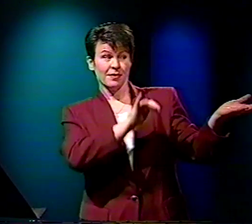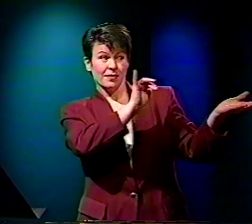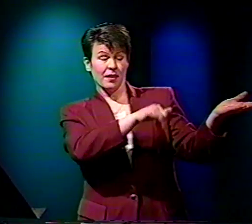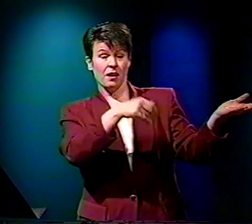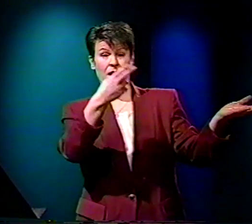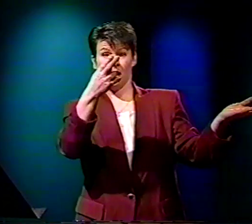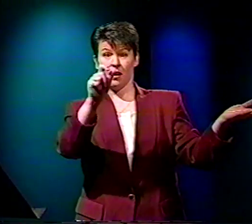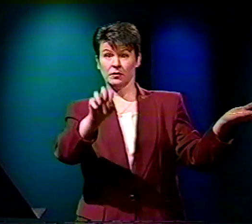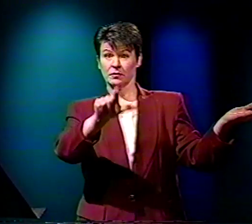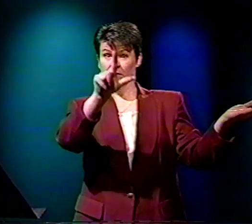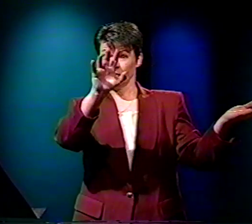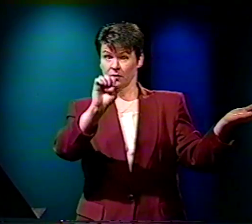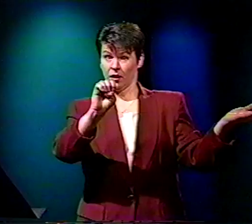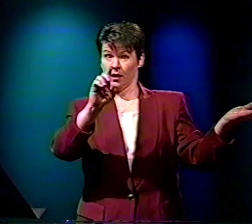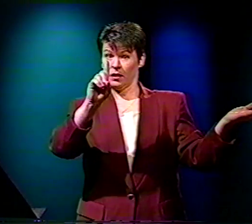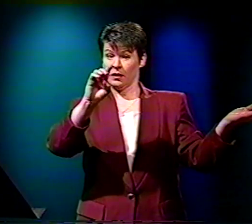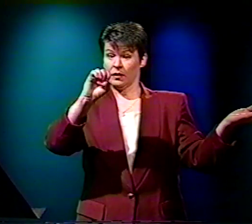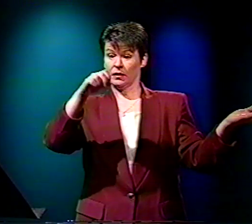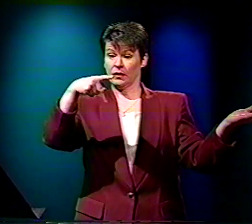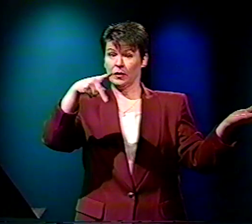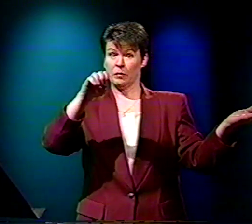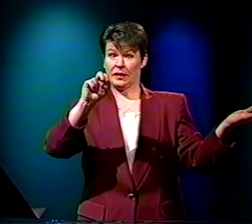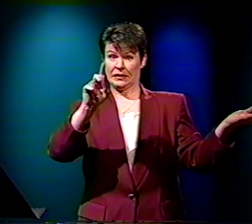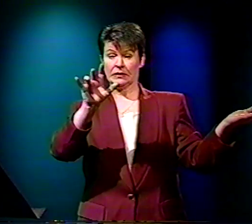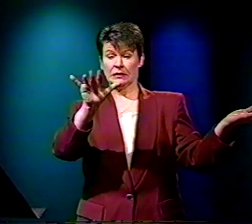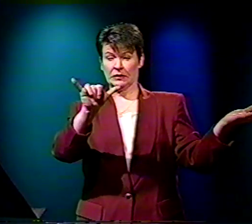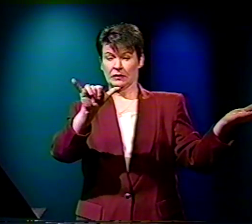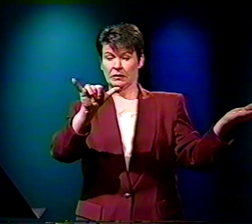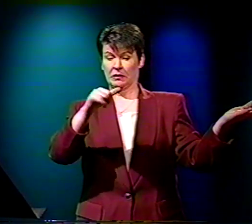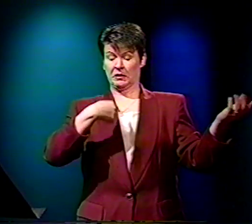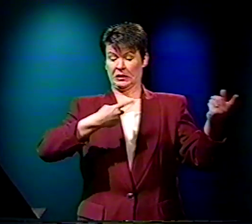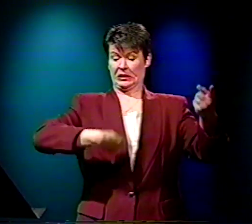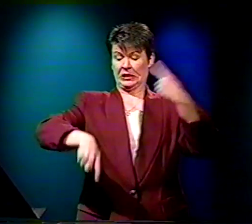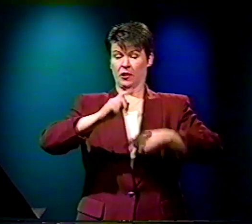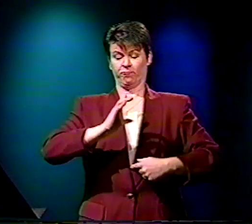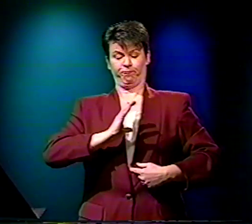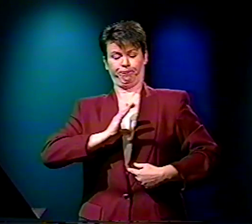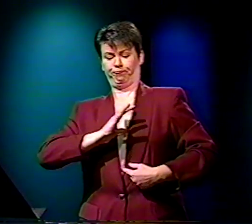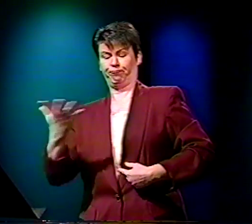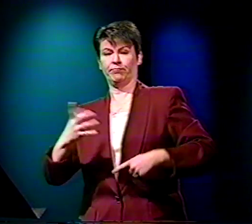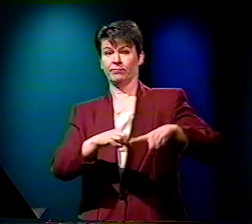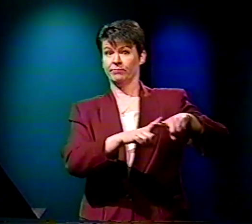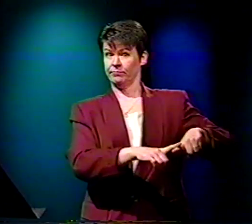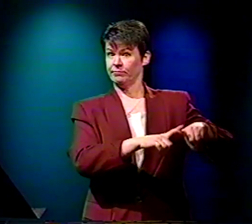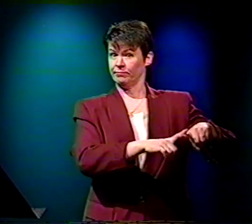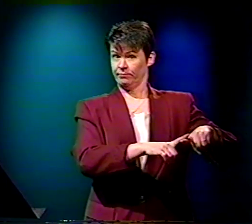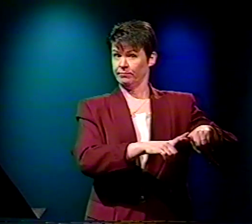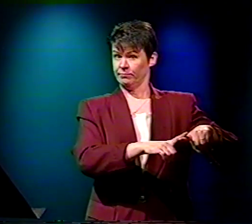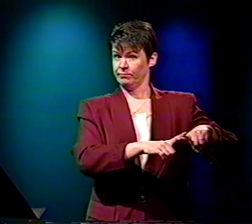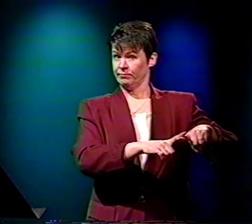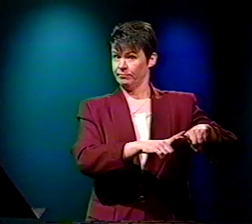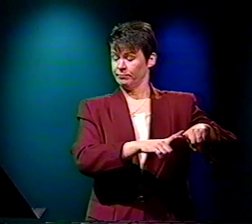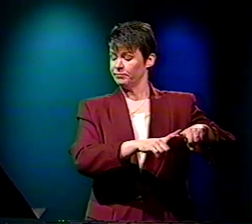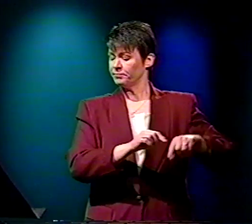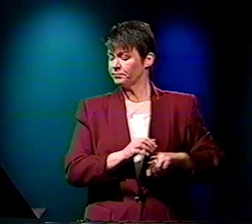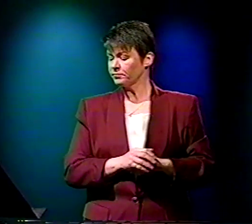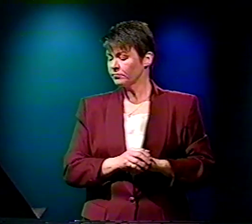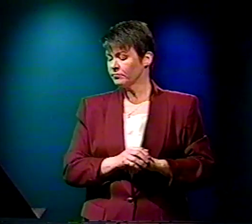All right. This term, hostile dependency, I'm going to use